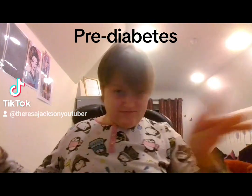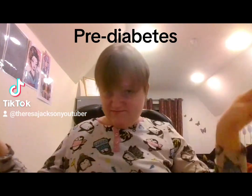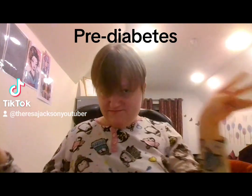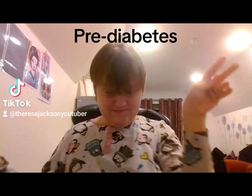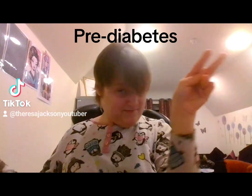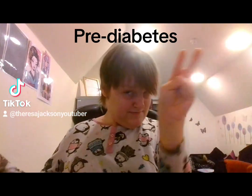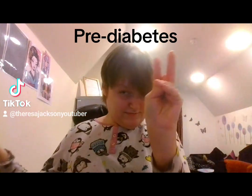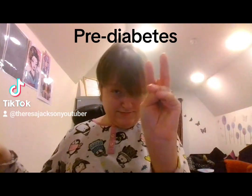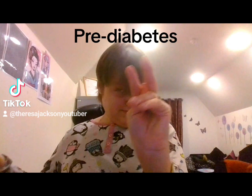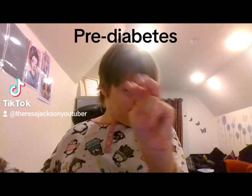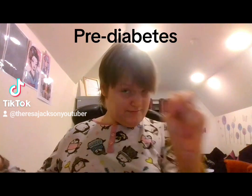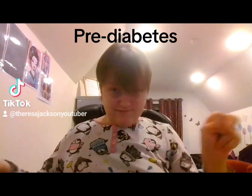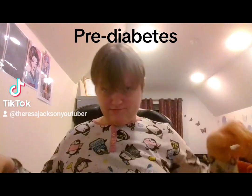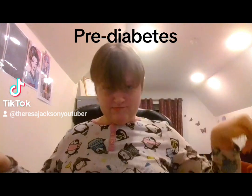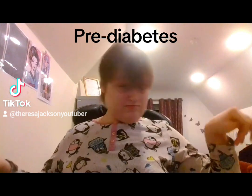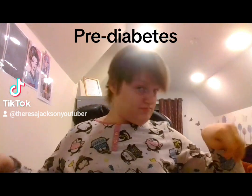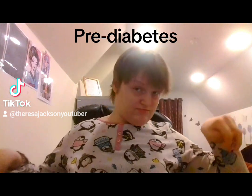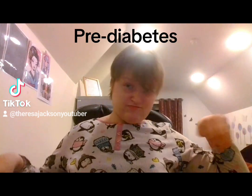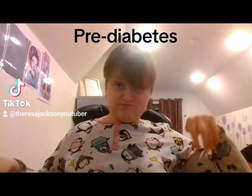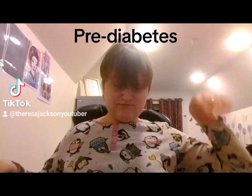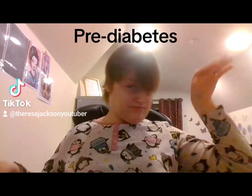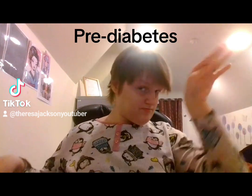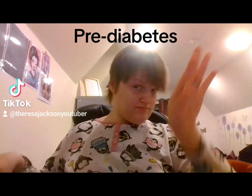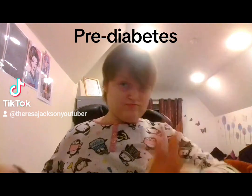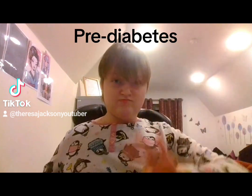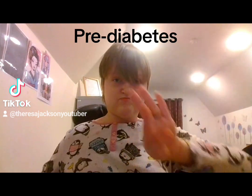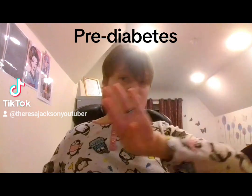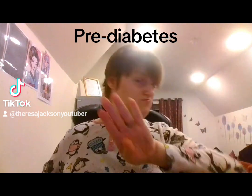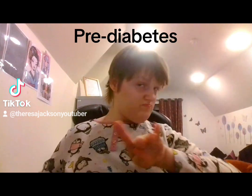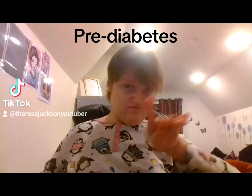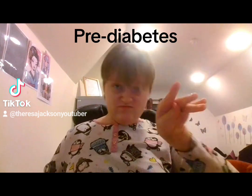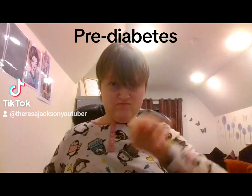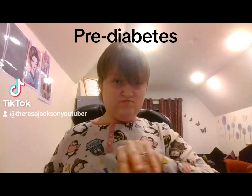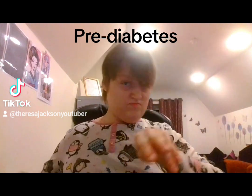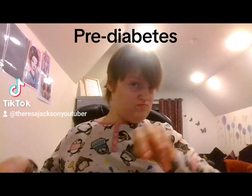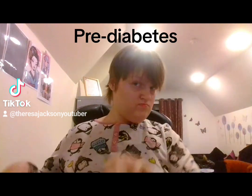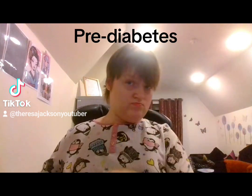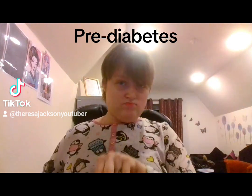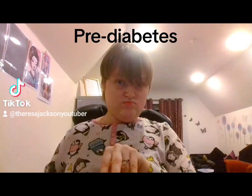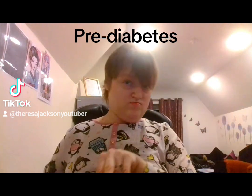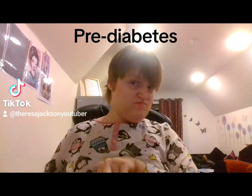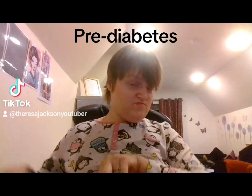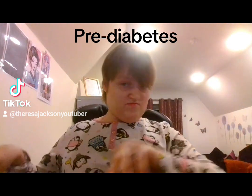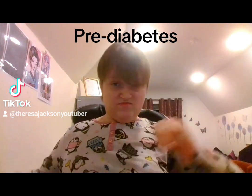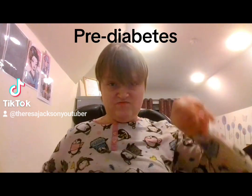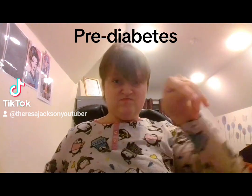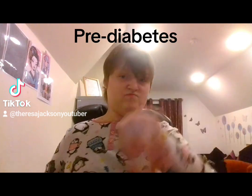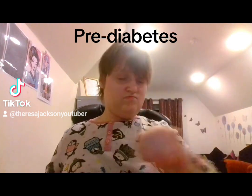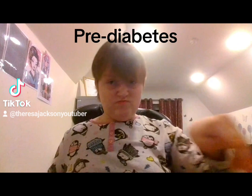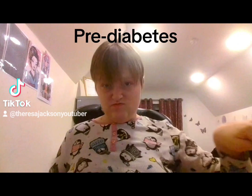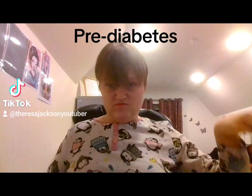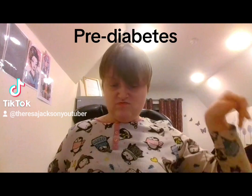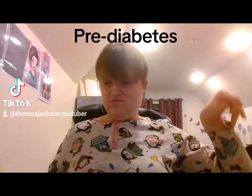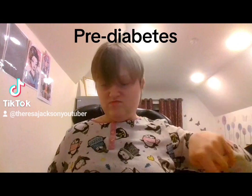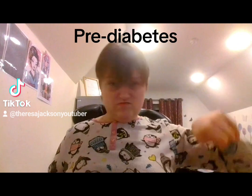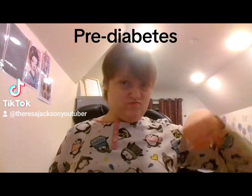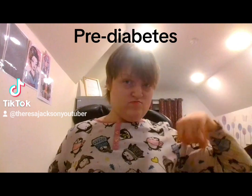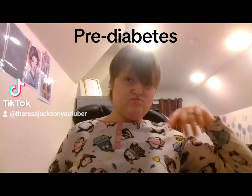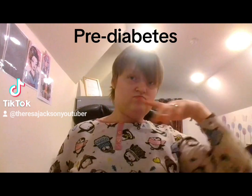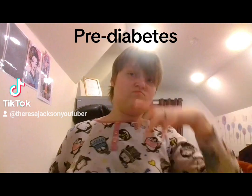2 diabetes, or don't notice them. But you may notice going to the